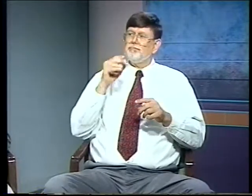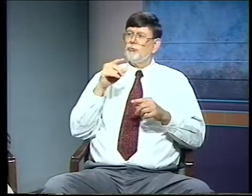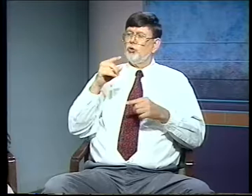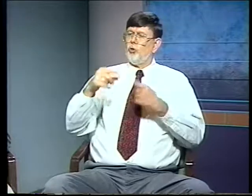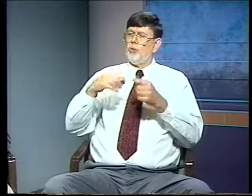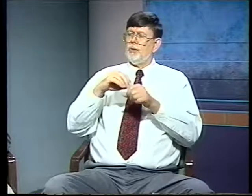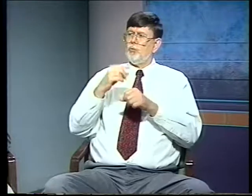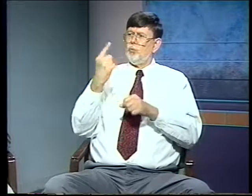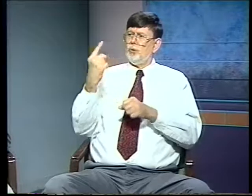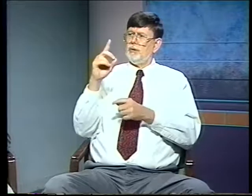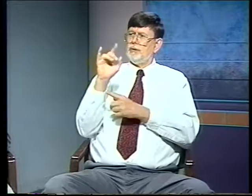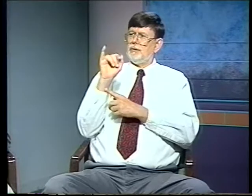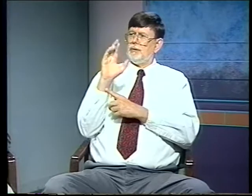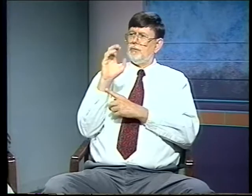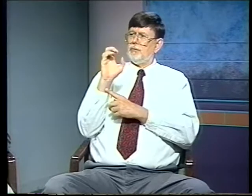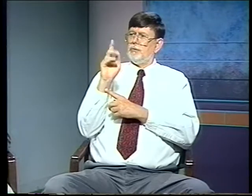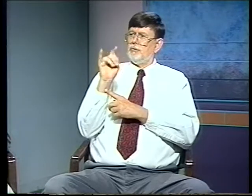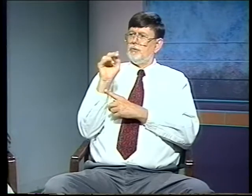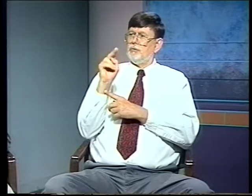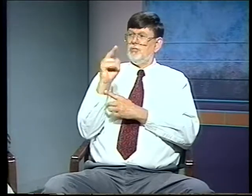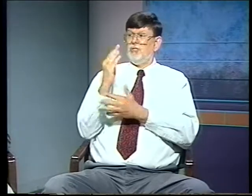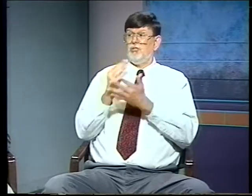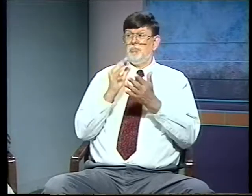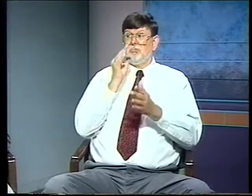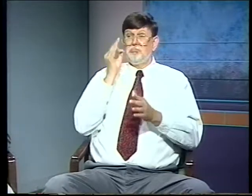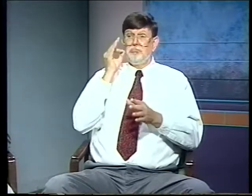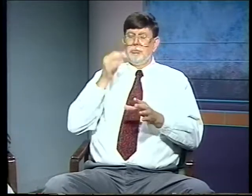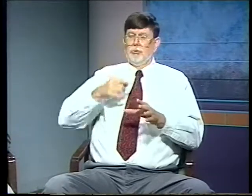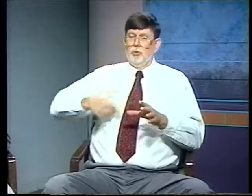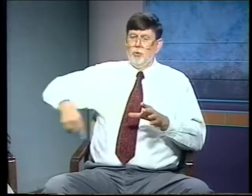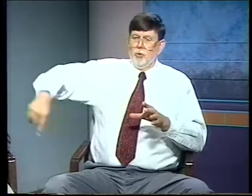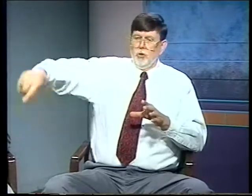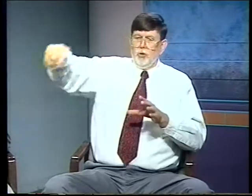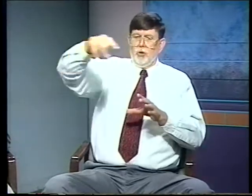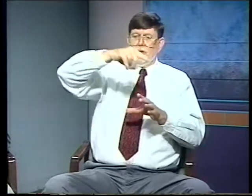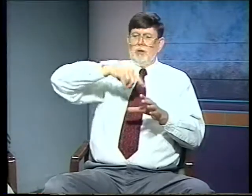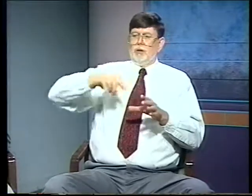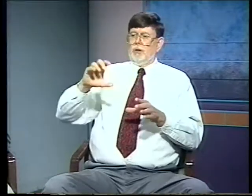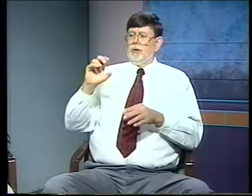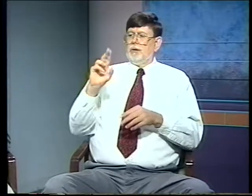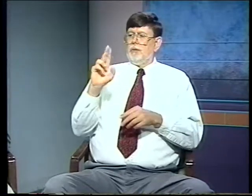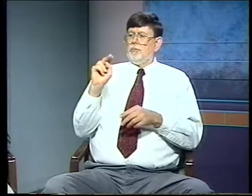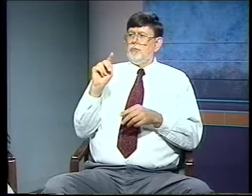And during the traditional social dances, the stomp dances,